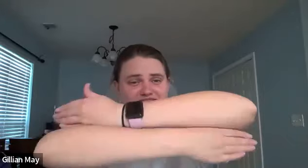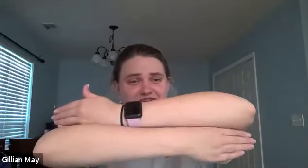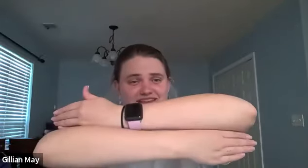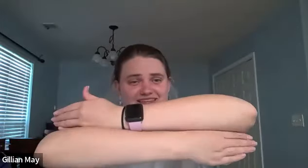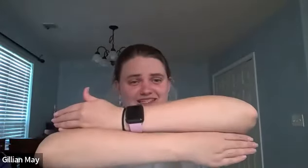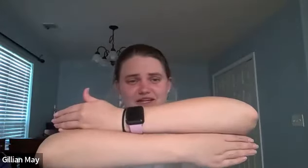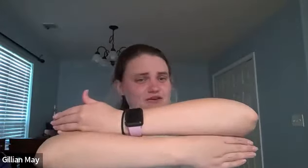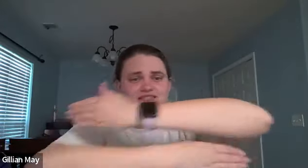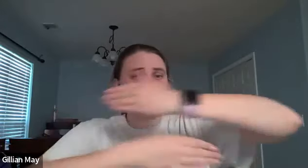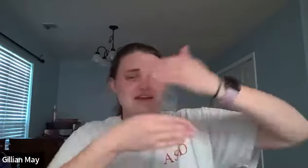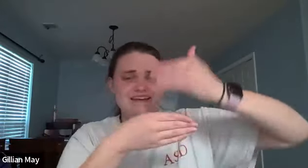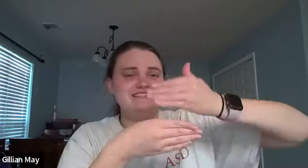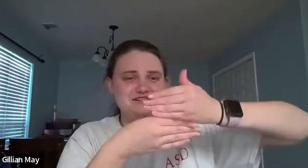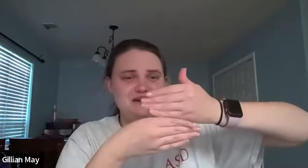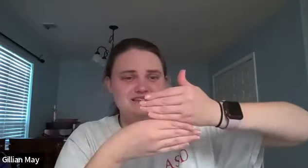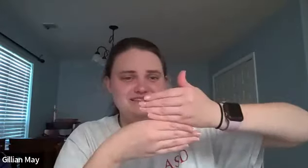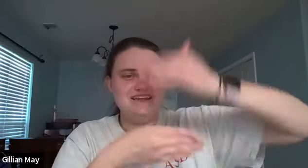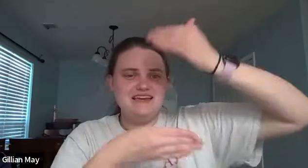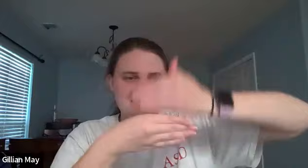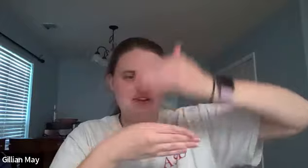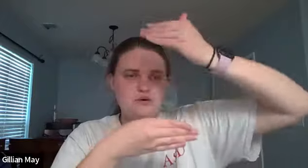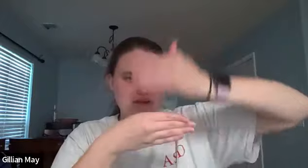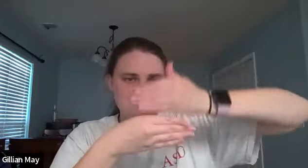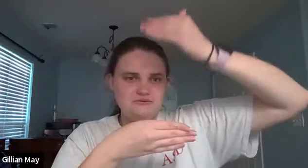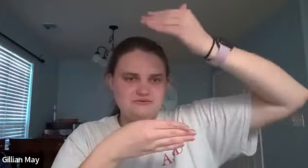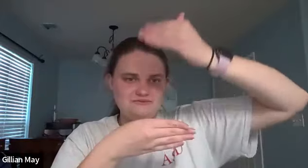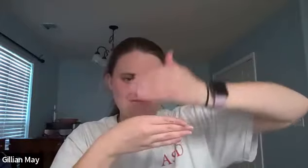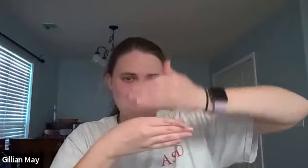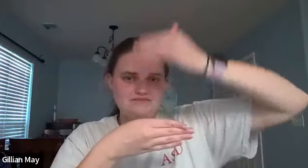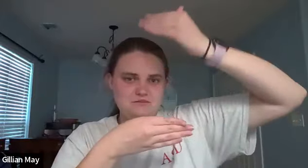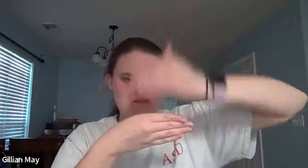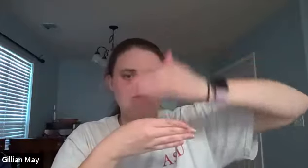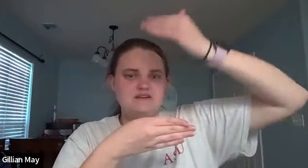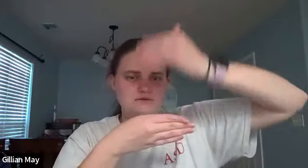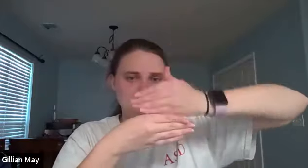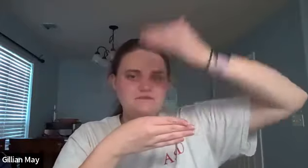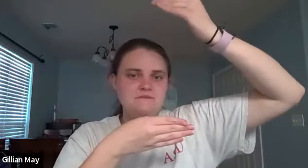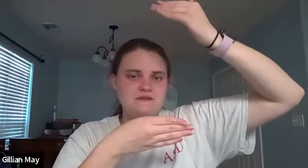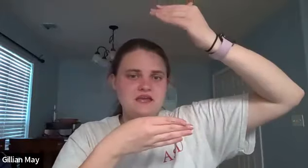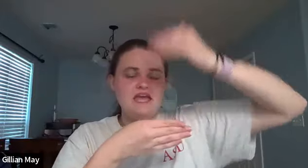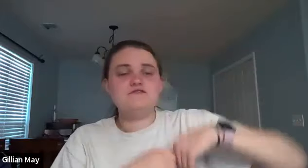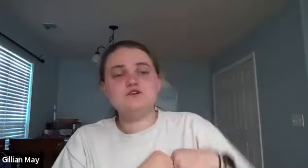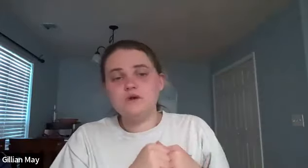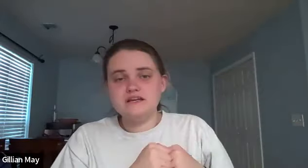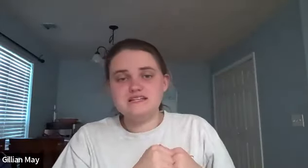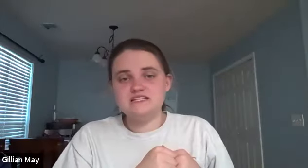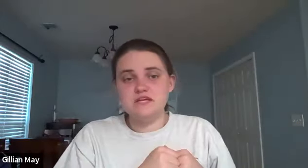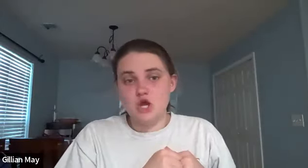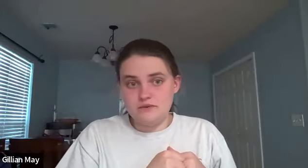here like this. And I'm like, no, that's not right. It's two hands. And you go window. You bounce it back and forth. If you're wanting it to be opened,